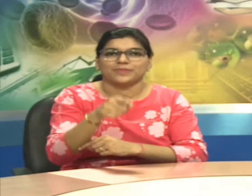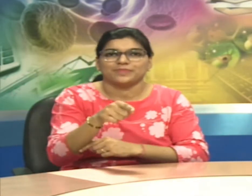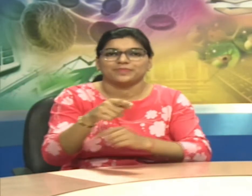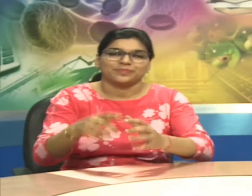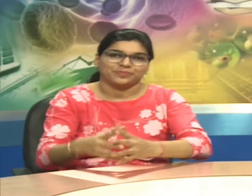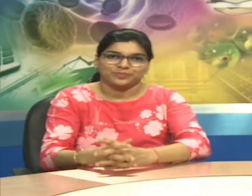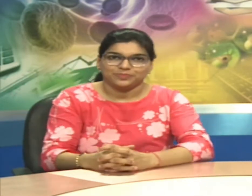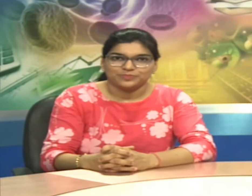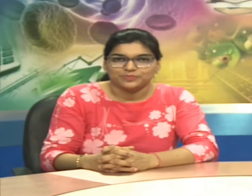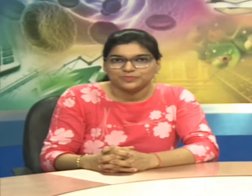easily.